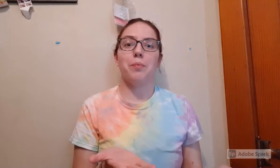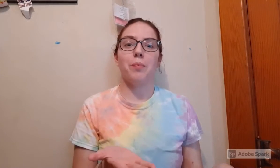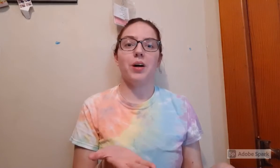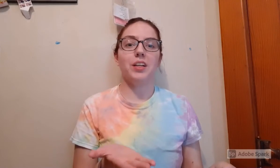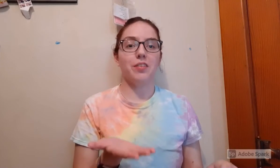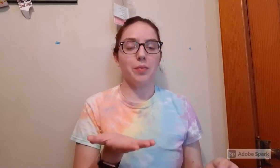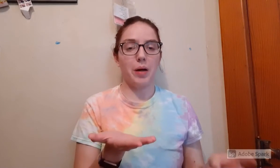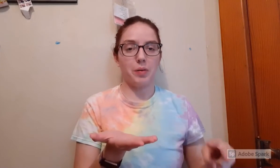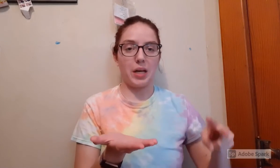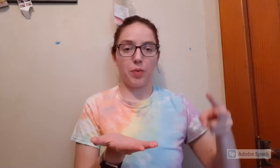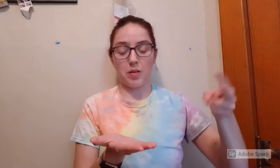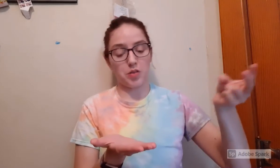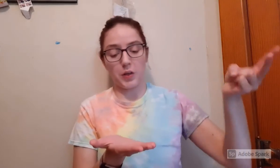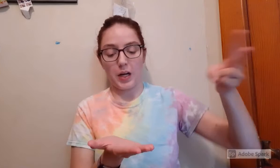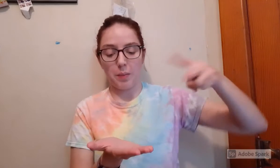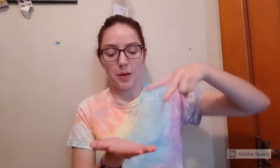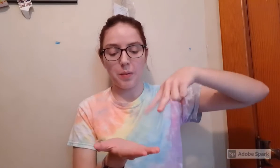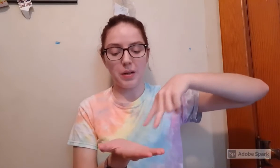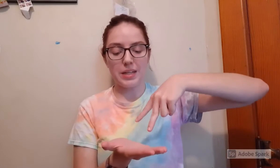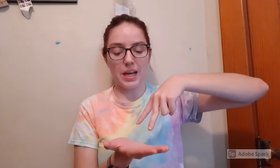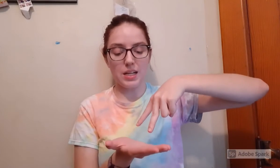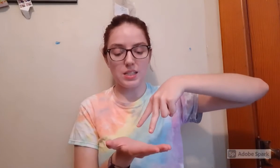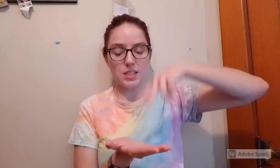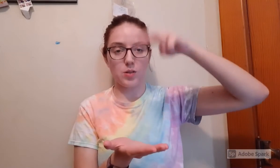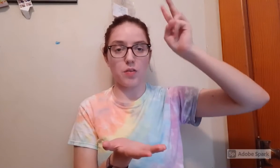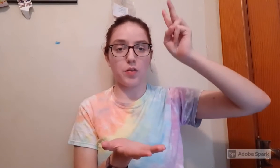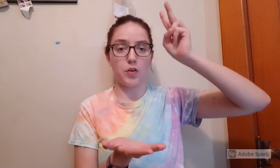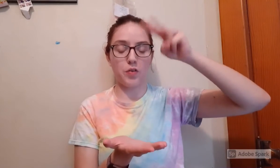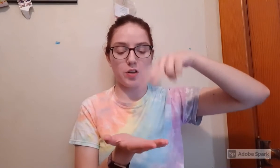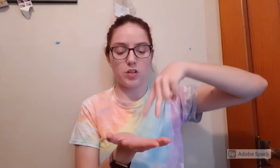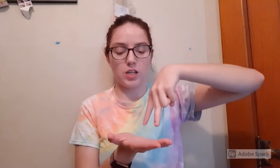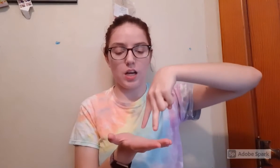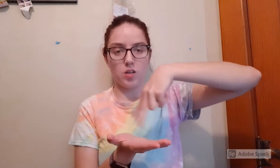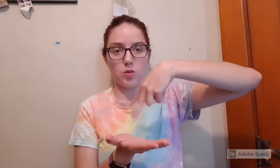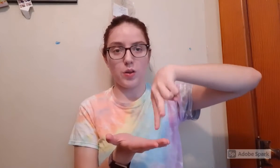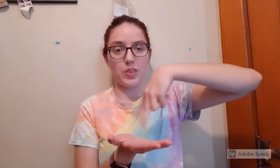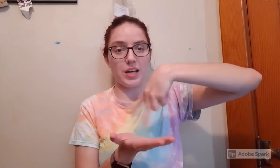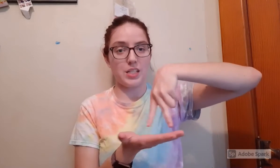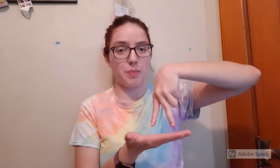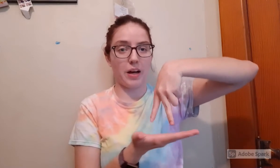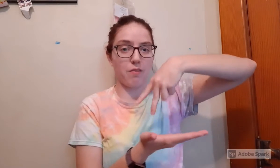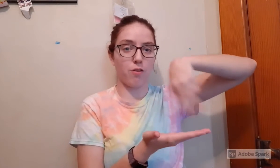a different Bible camp when I was growing up. But dance is you have your two fingers and you're doing this back and forth.